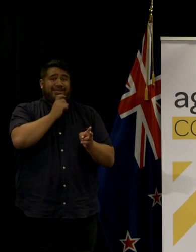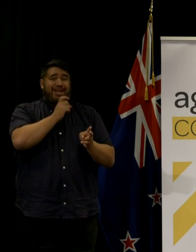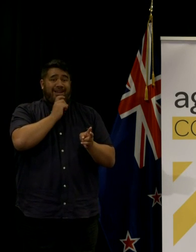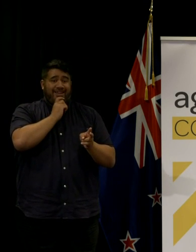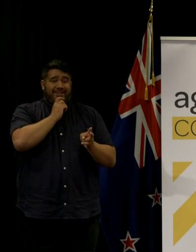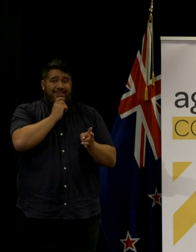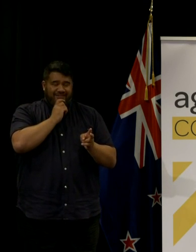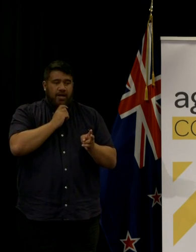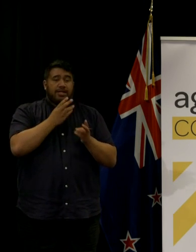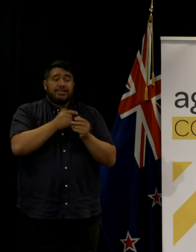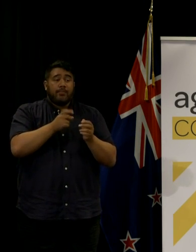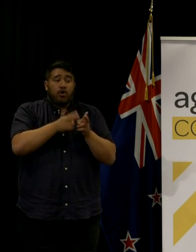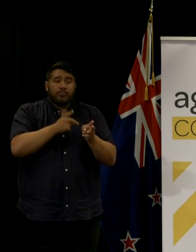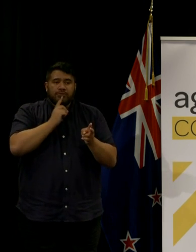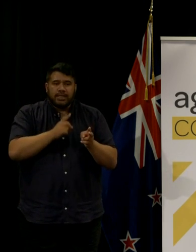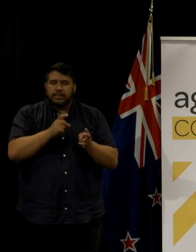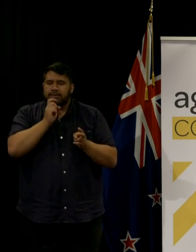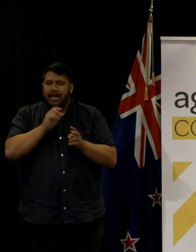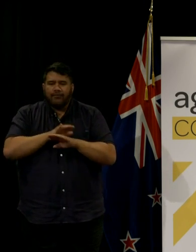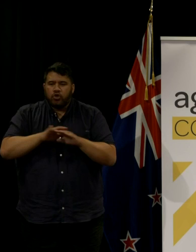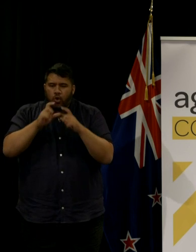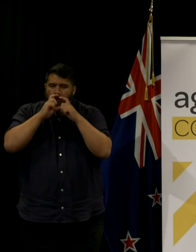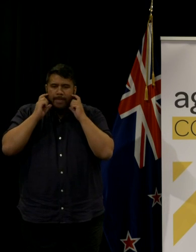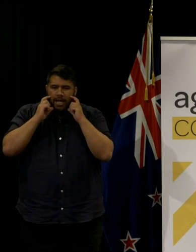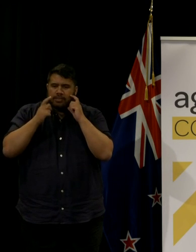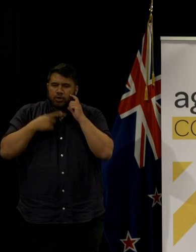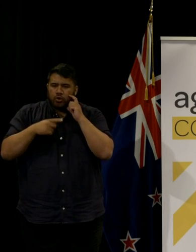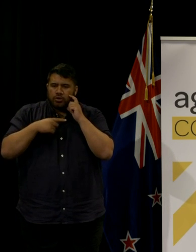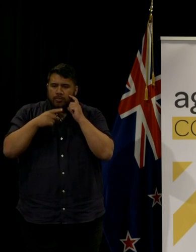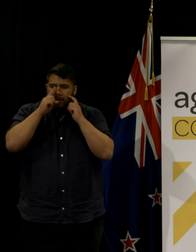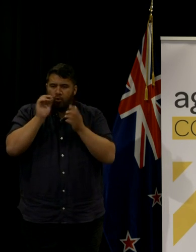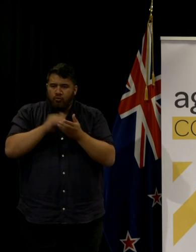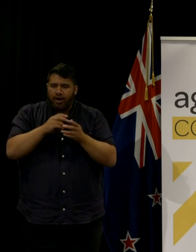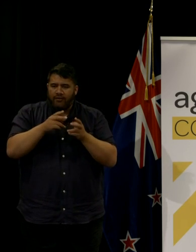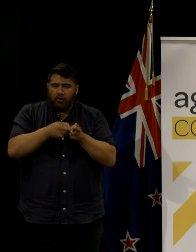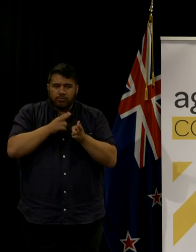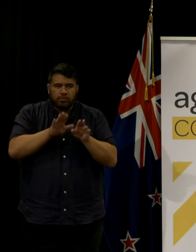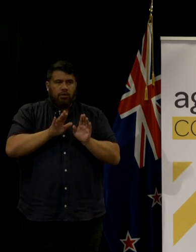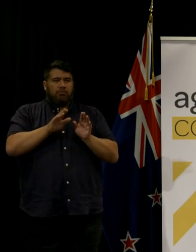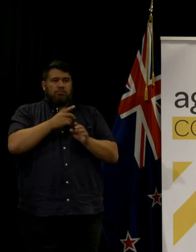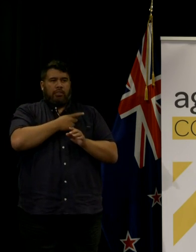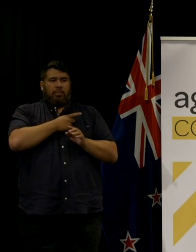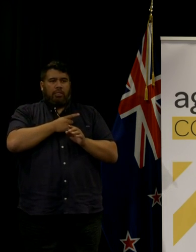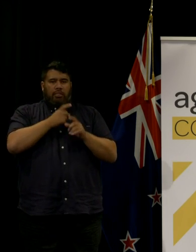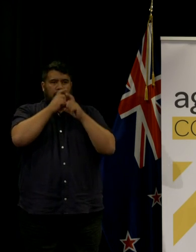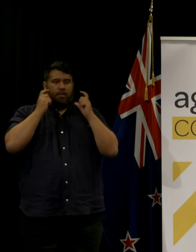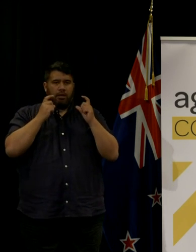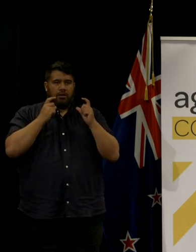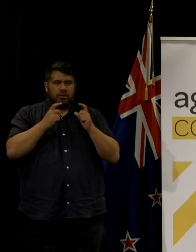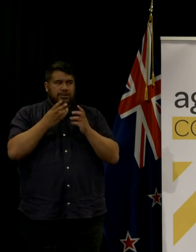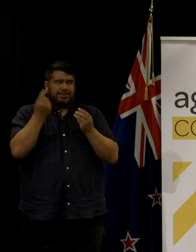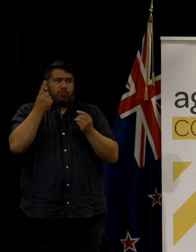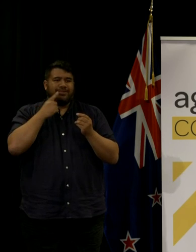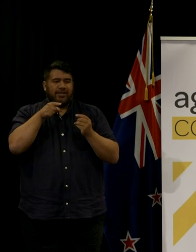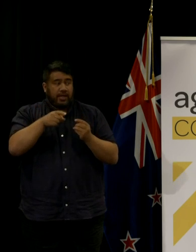because it's scaring patients, and there's also a petition about staff in hospitals getting more masks for staff in